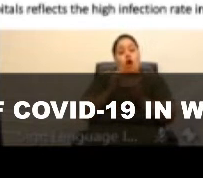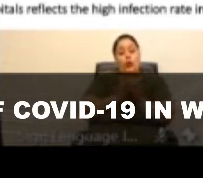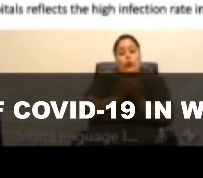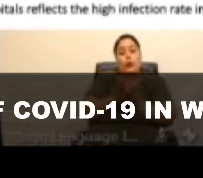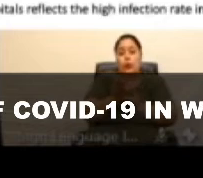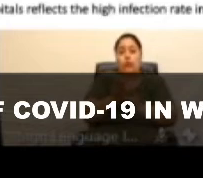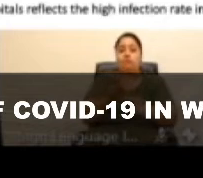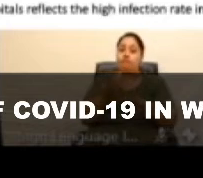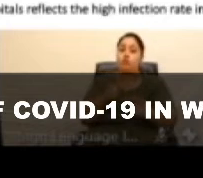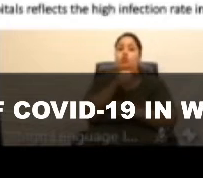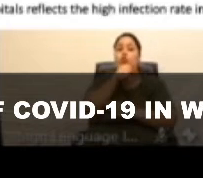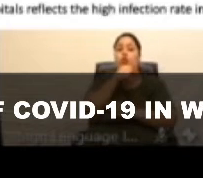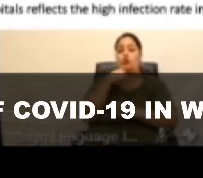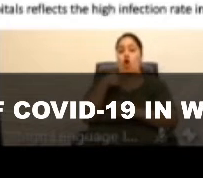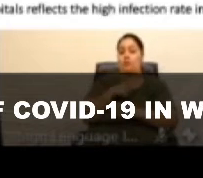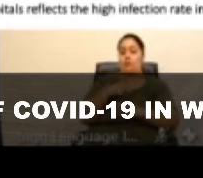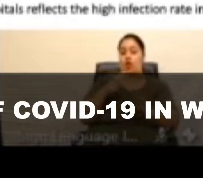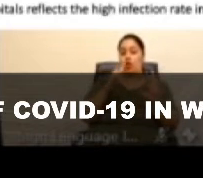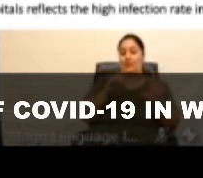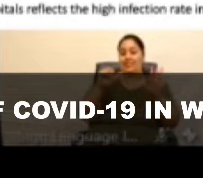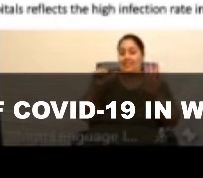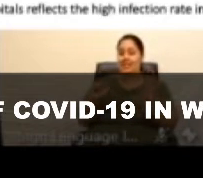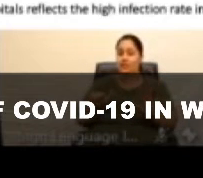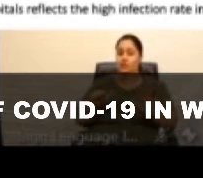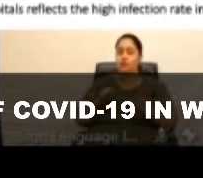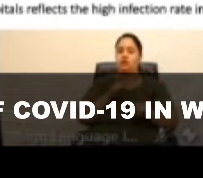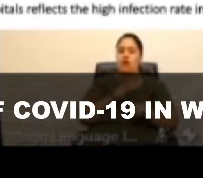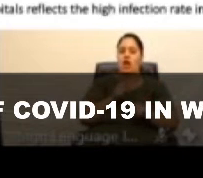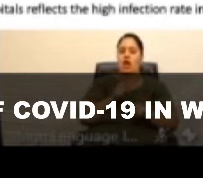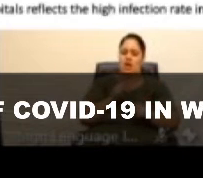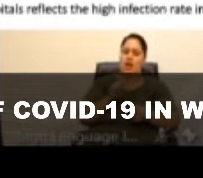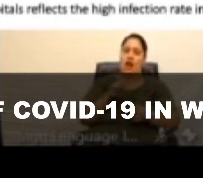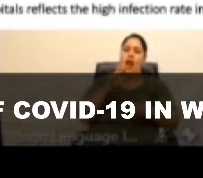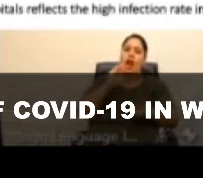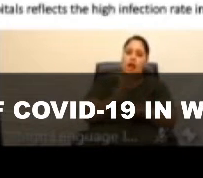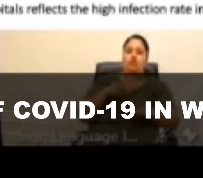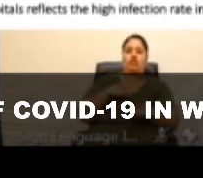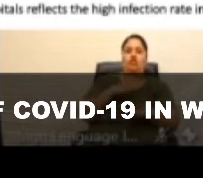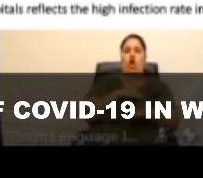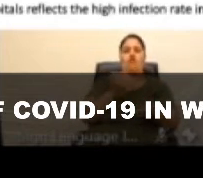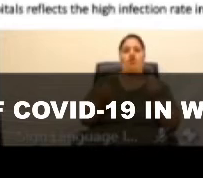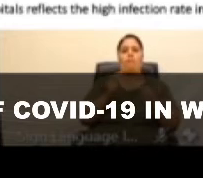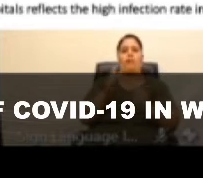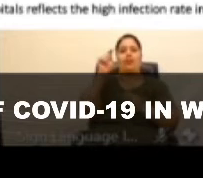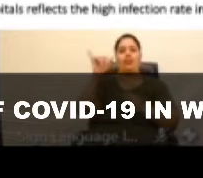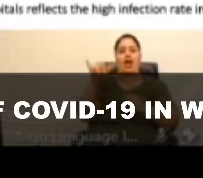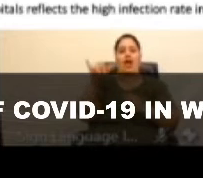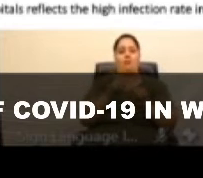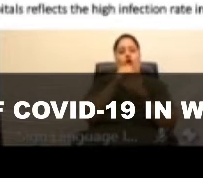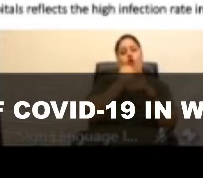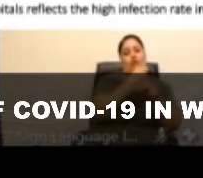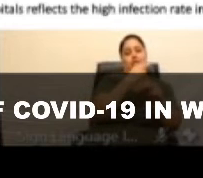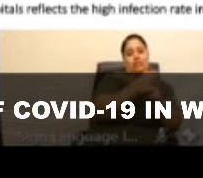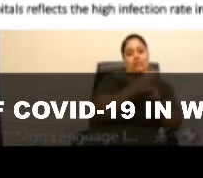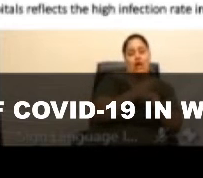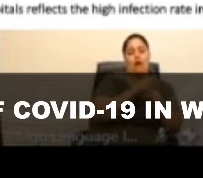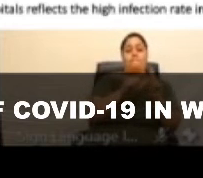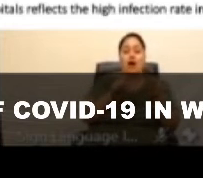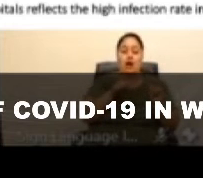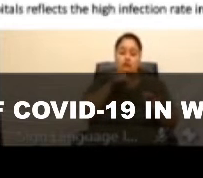had 26. Now, George Hospital's got significantly less staff than Grootske and Tygerberg, but 26 cases in the